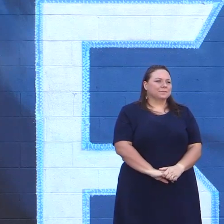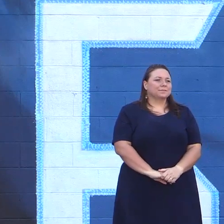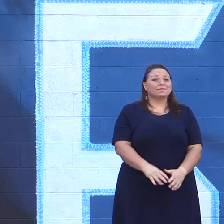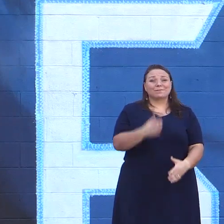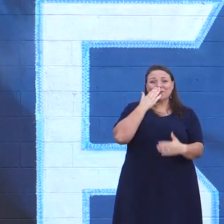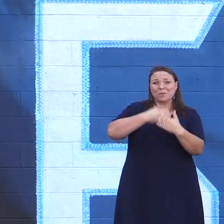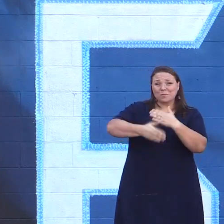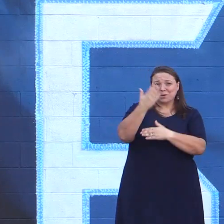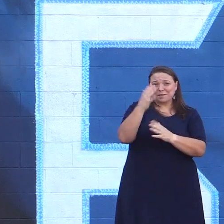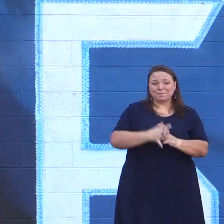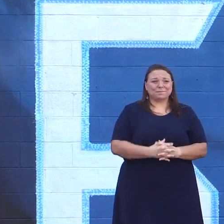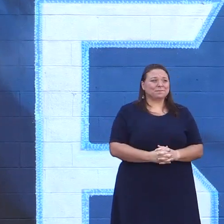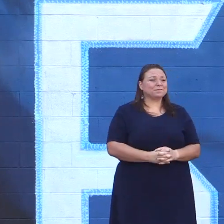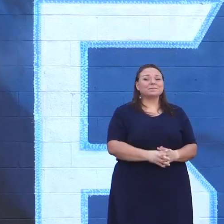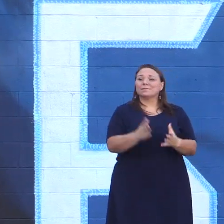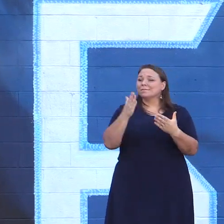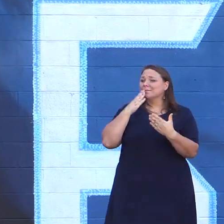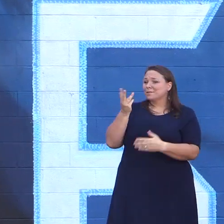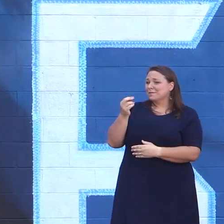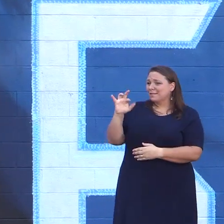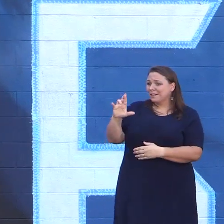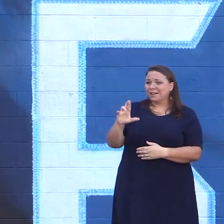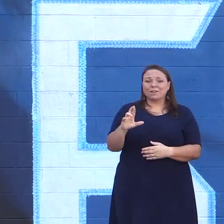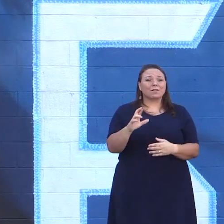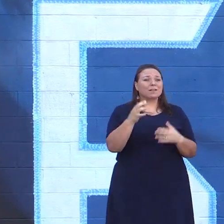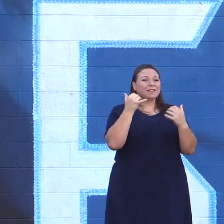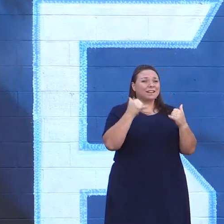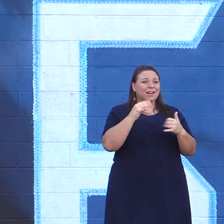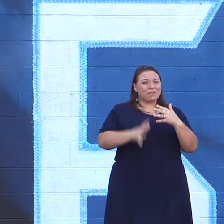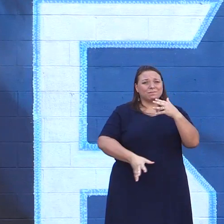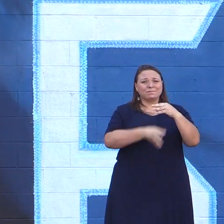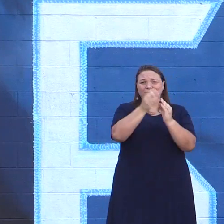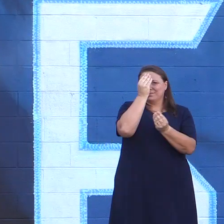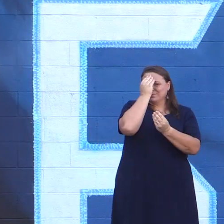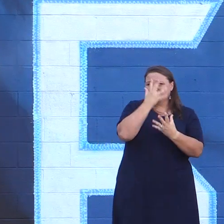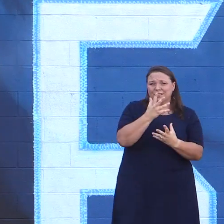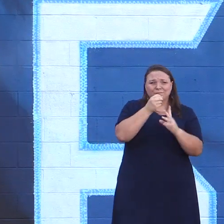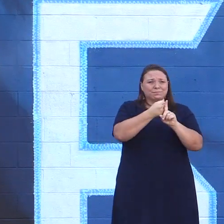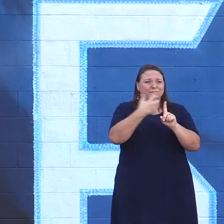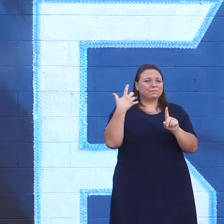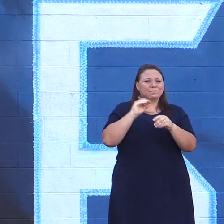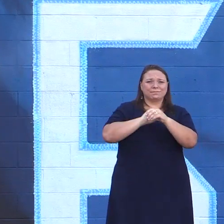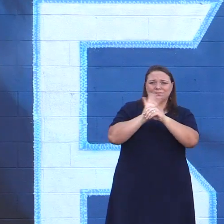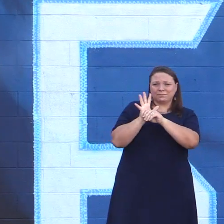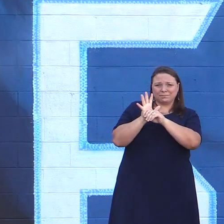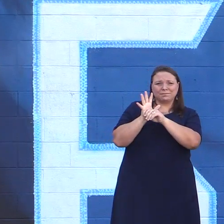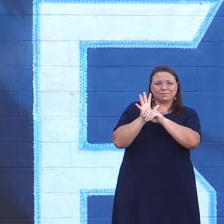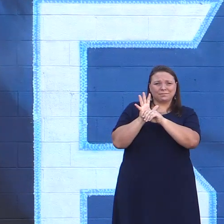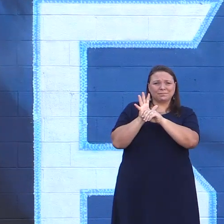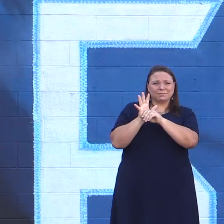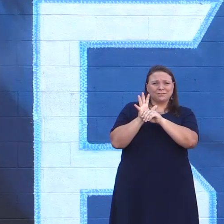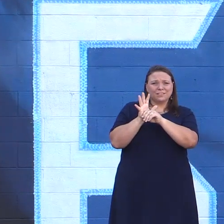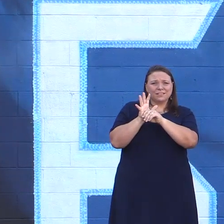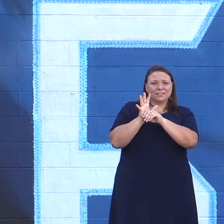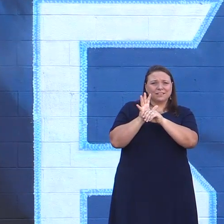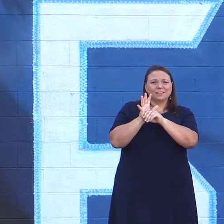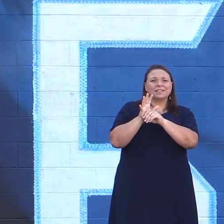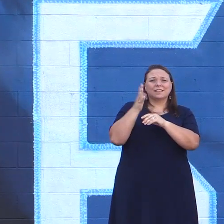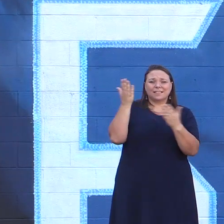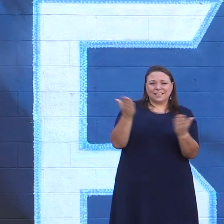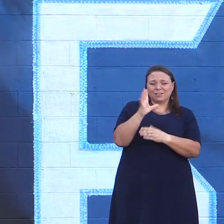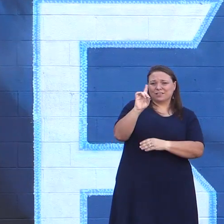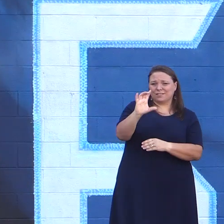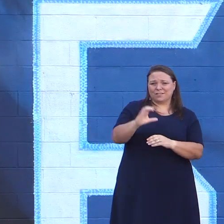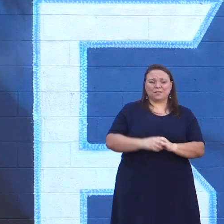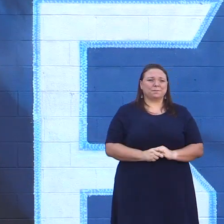Good morning. Thank you, Mayor. And here's some additional information around the COVID-19 in Davidson